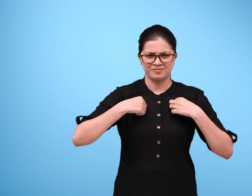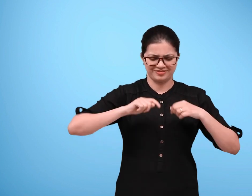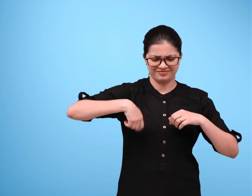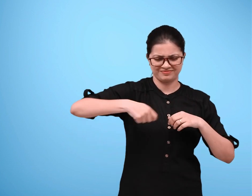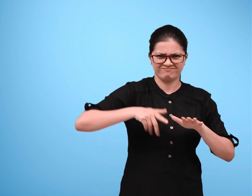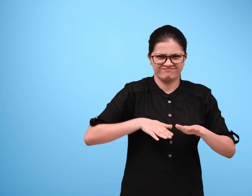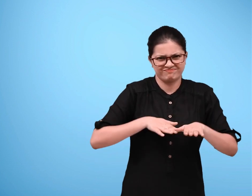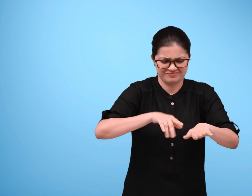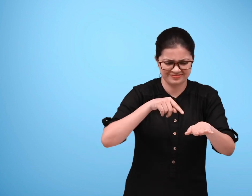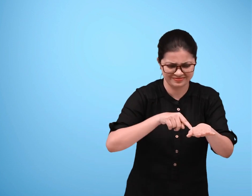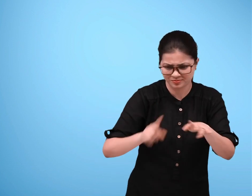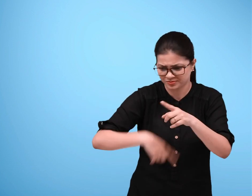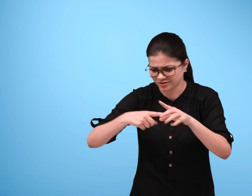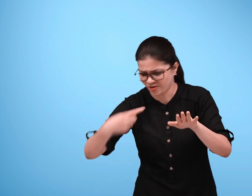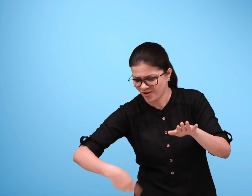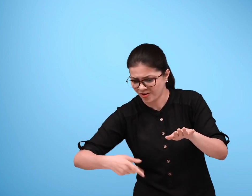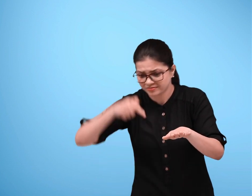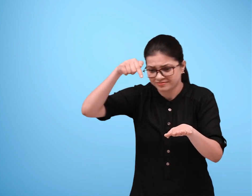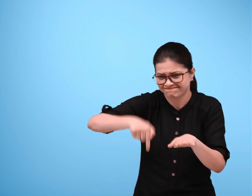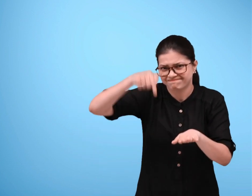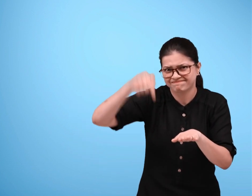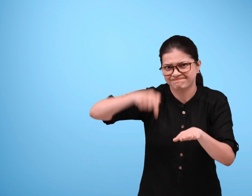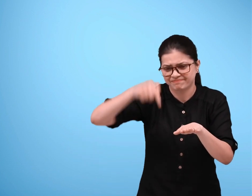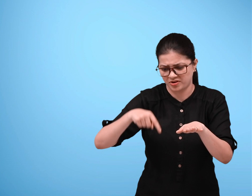Motion of the needle of a sewing machine is